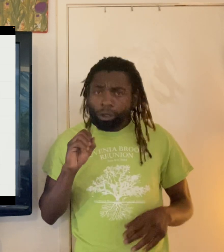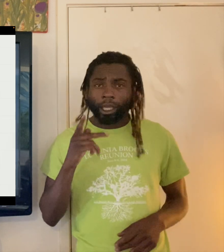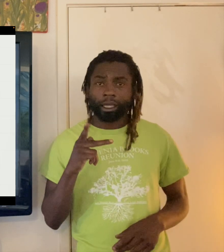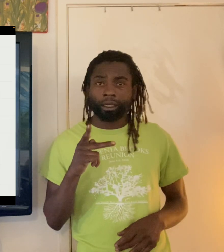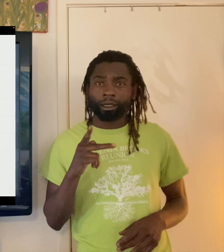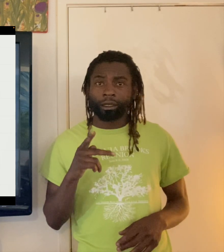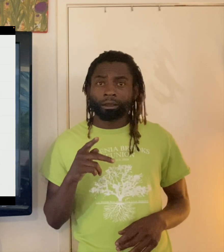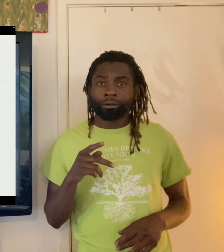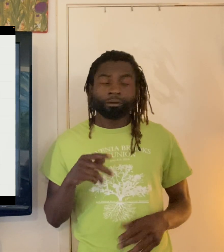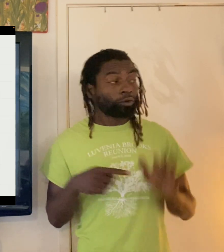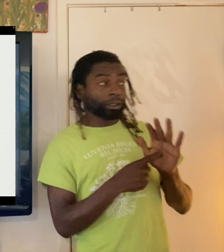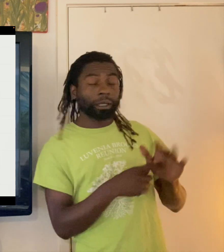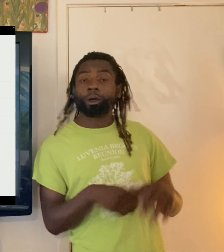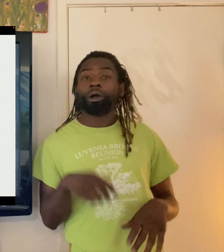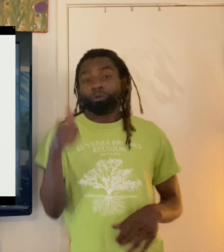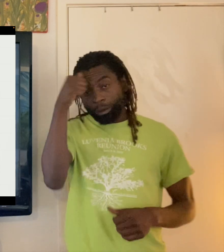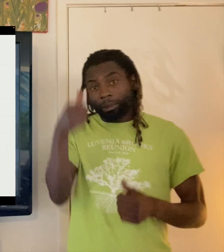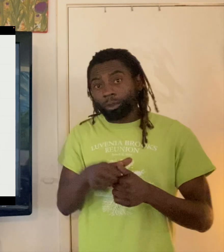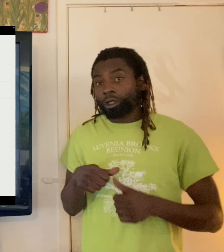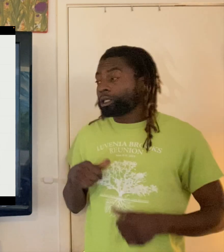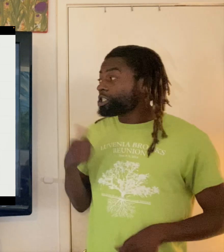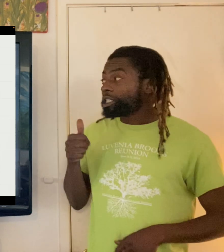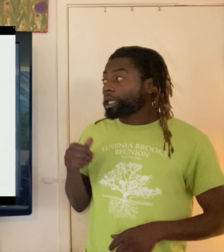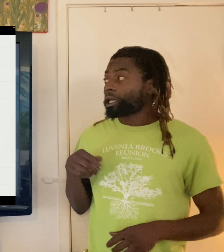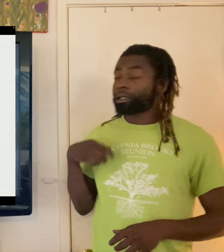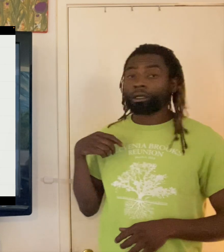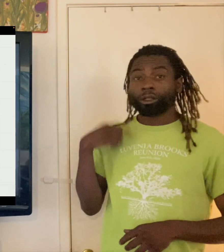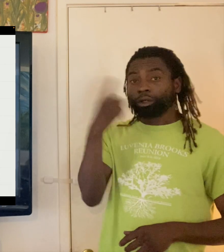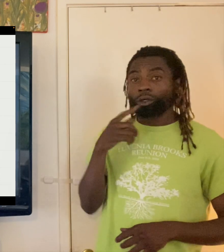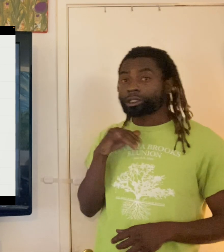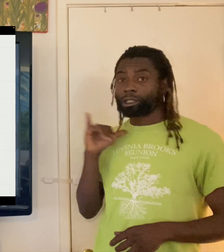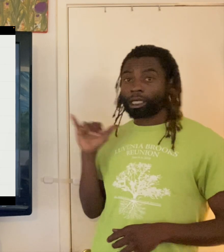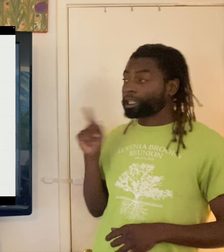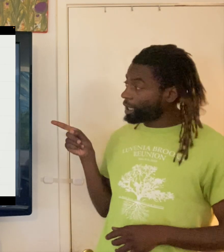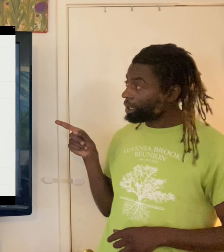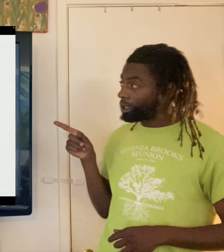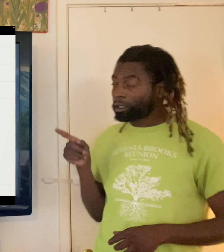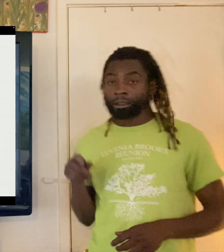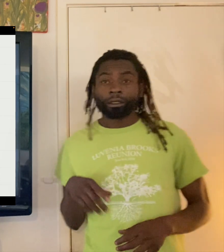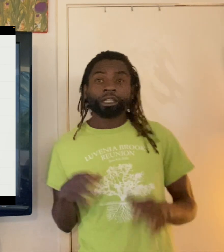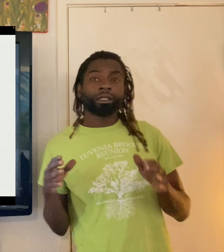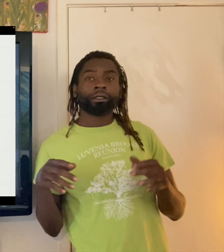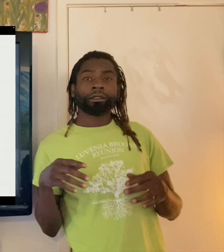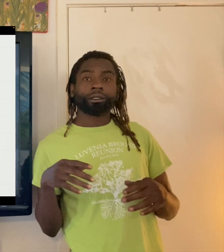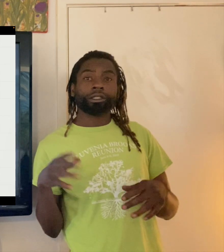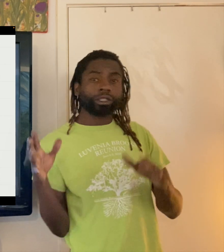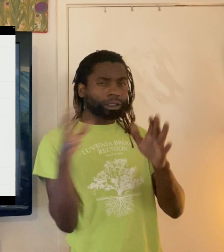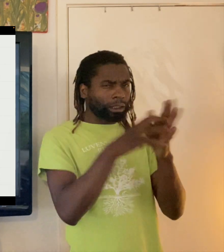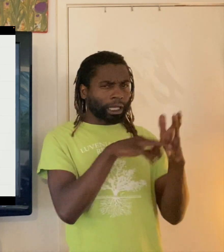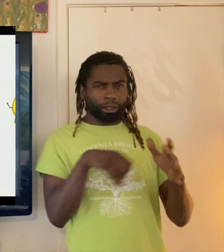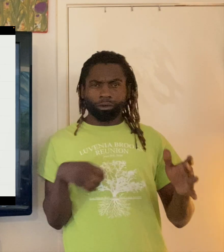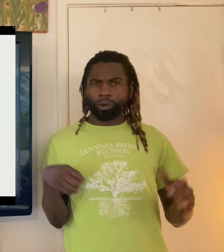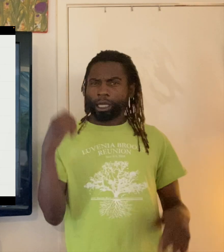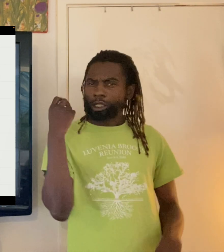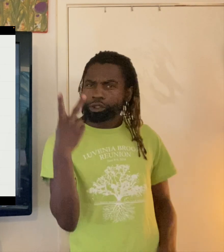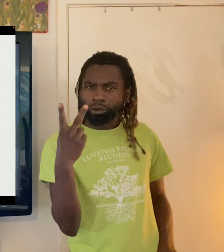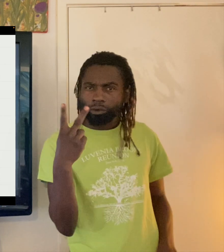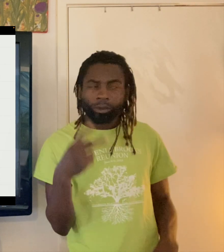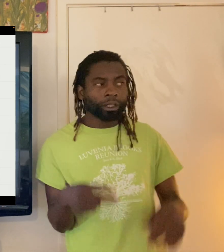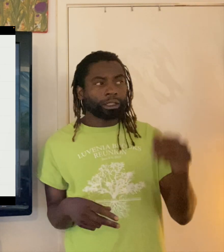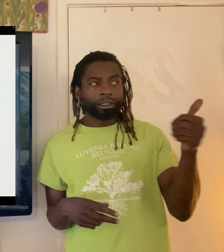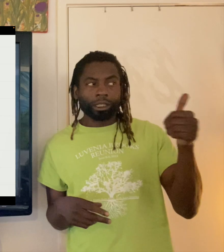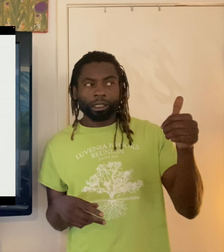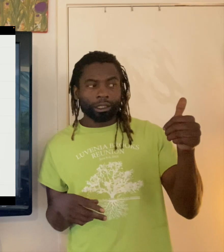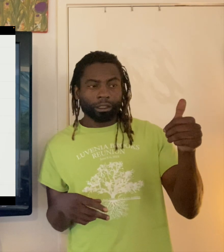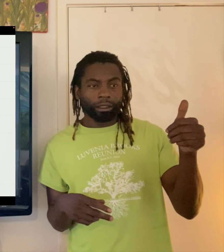example, remember that 10 bananas look like this. So if you take away 2 bananas, we know that 10